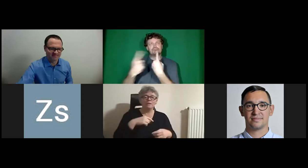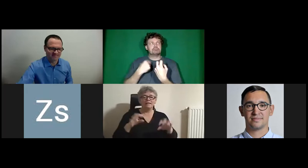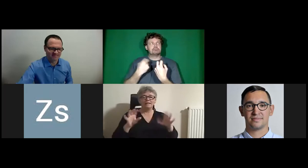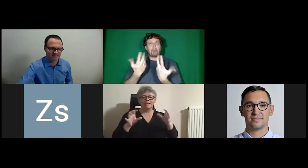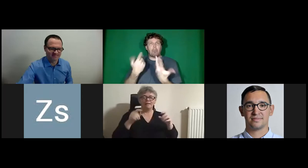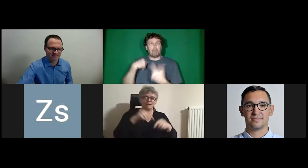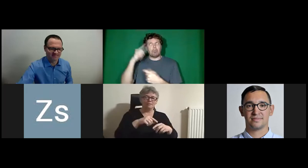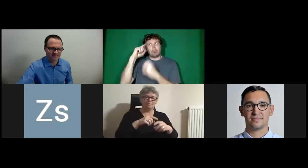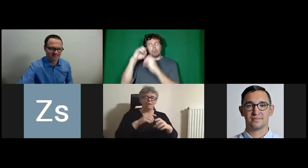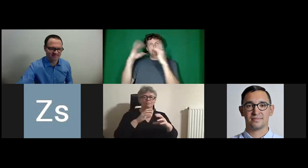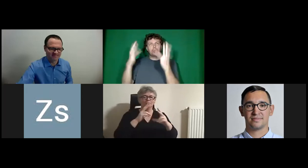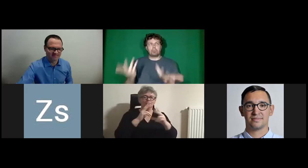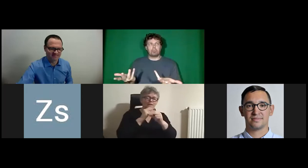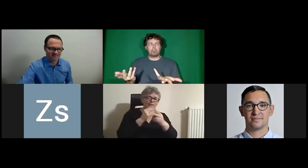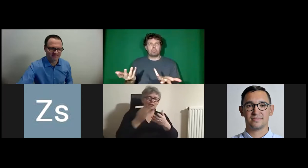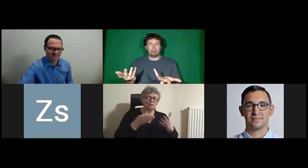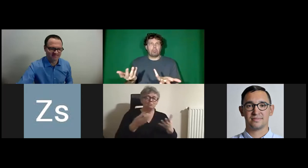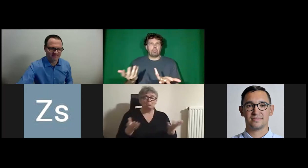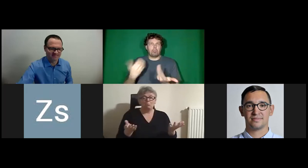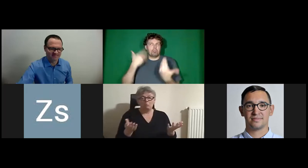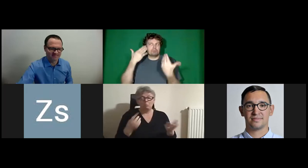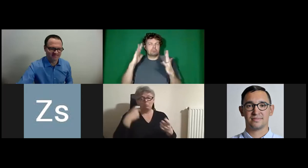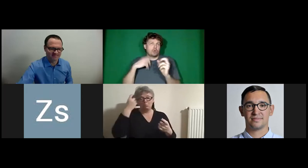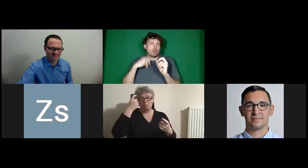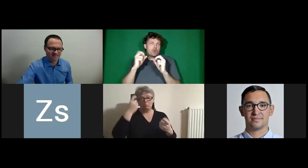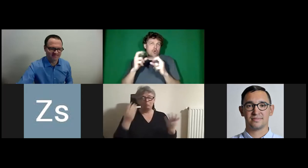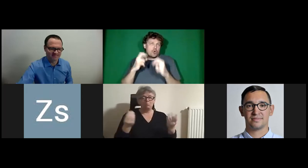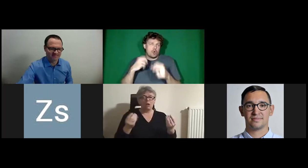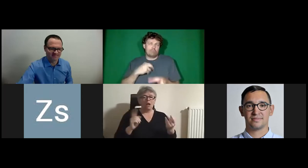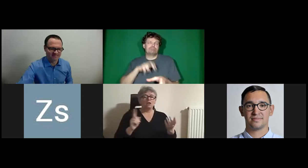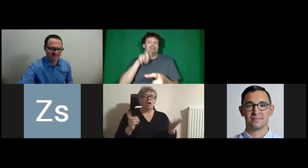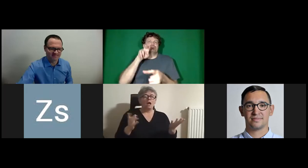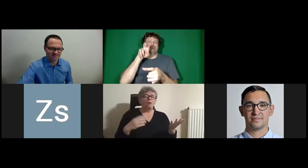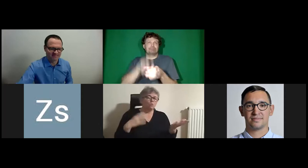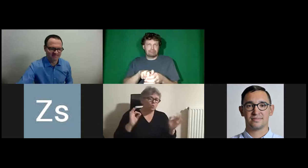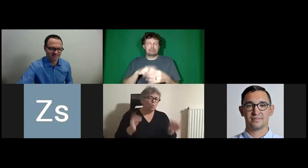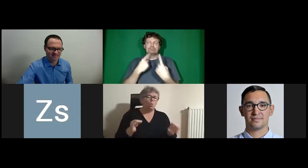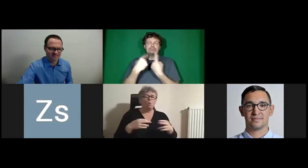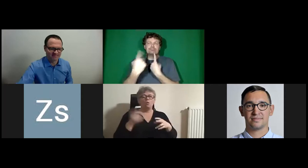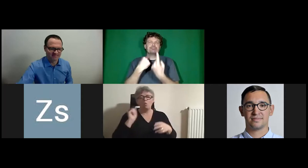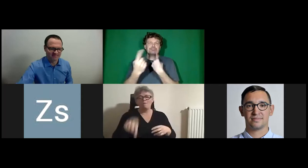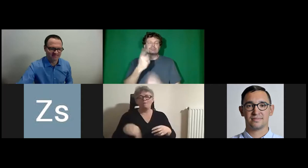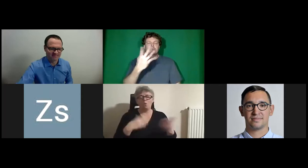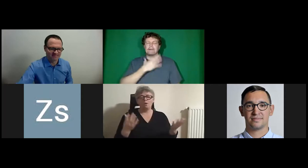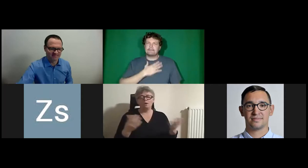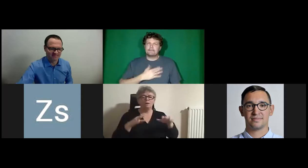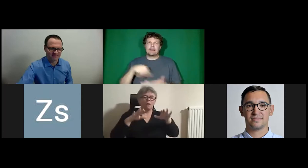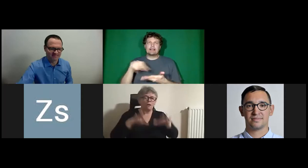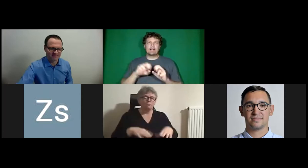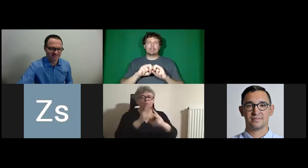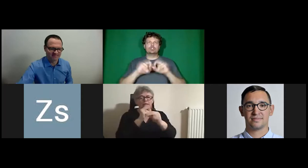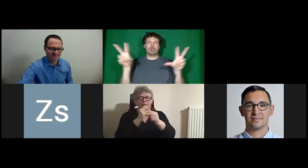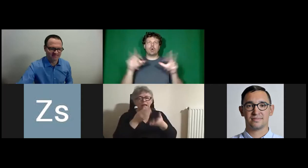asked me if I was interested to have a discussion with them, a conversation about them, or with them about joining a dance